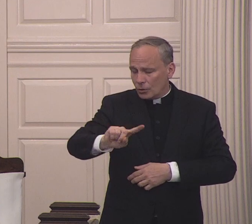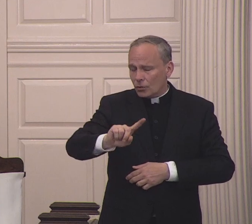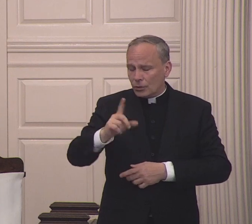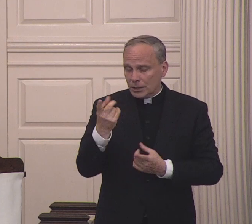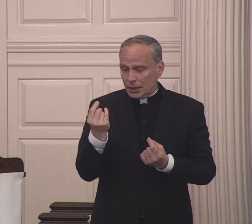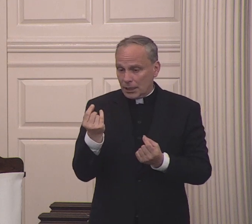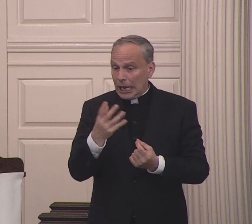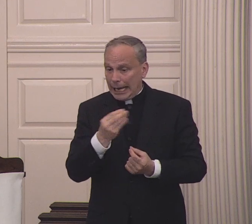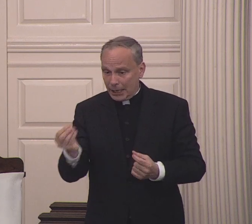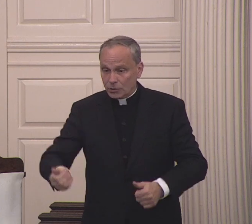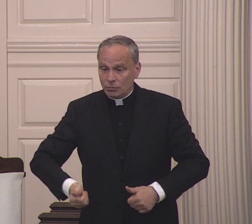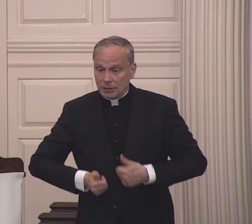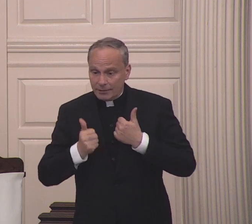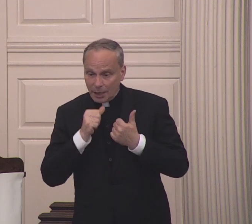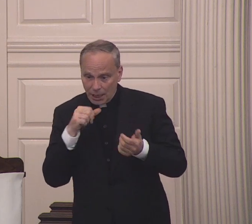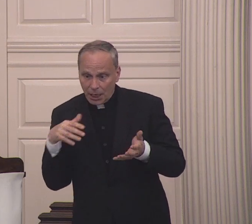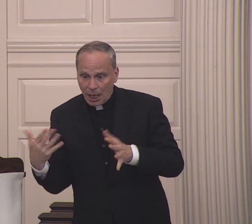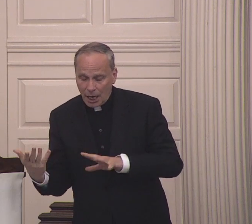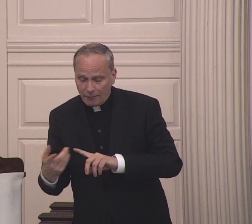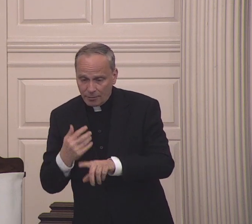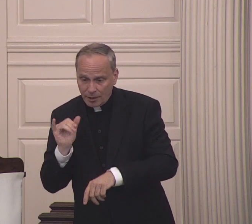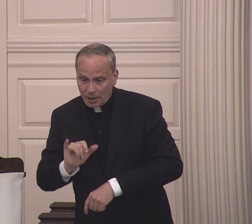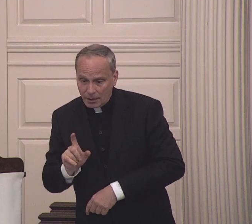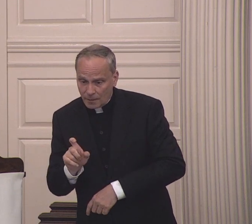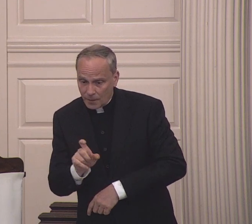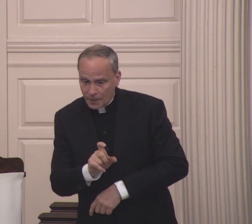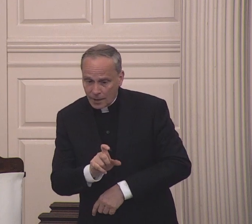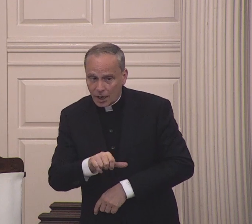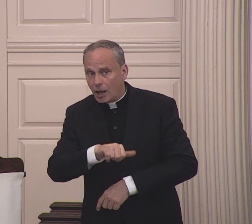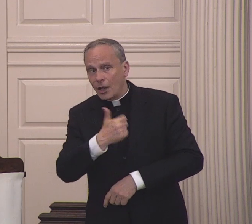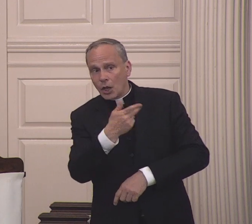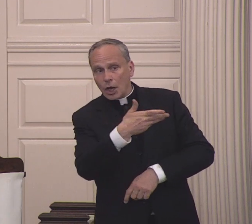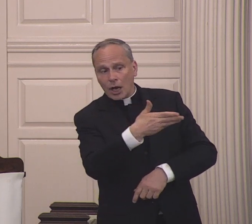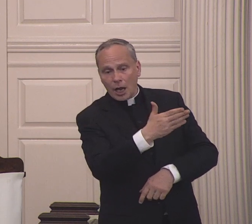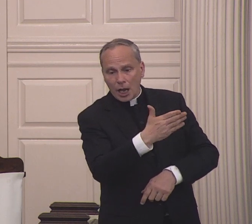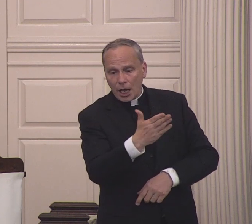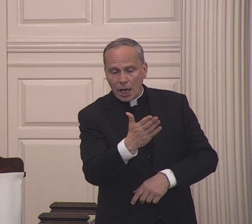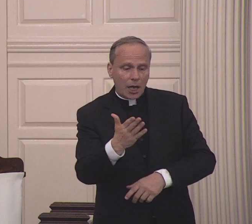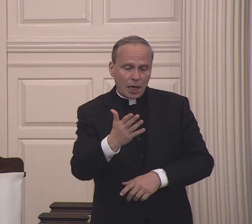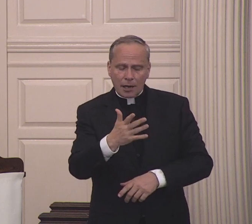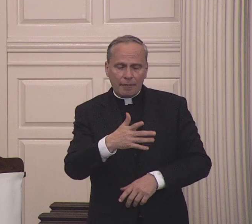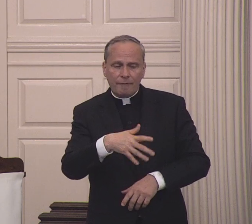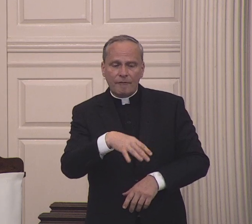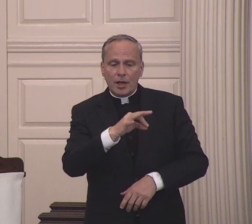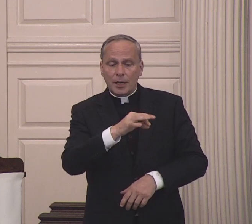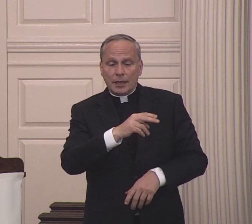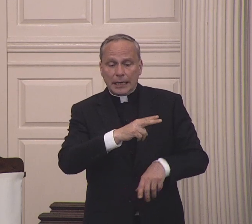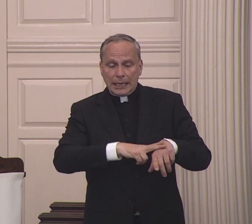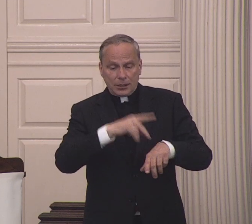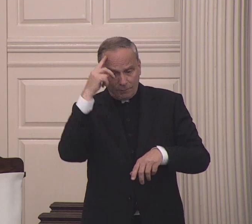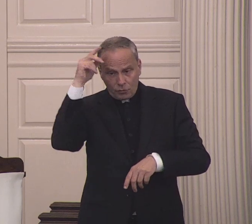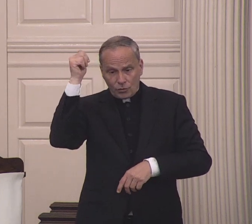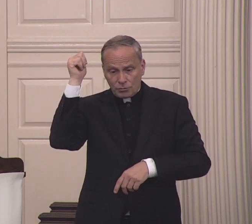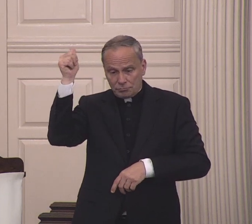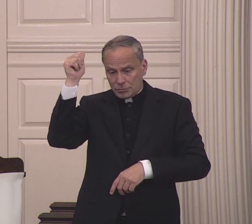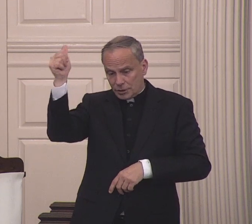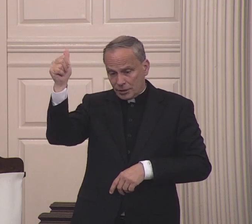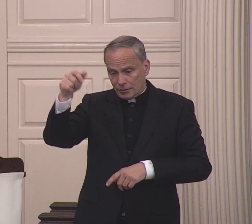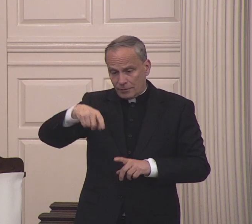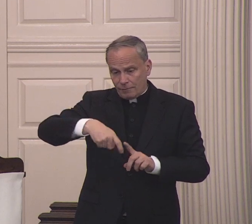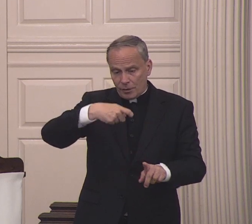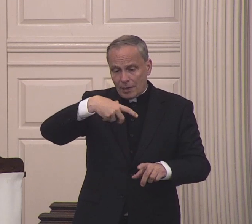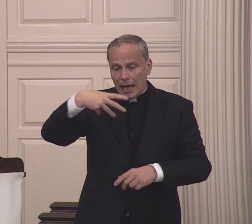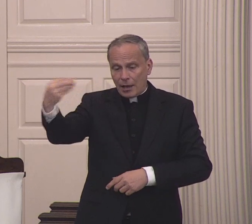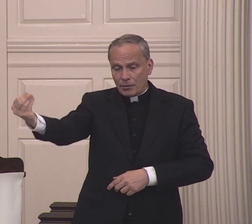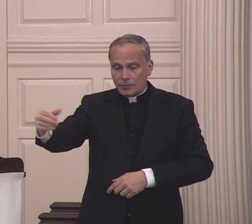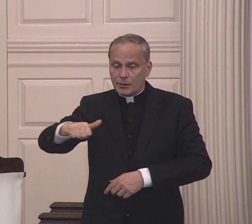live? Or did any god venture to go and take a nation for himself from the midst of another